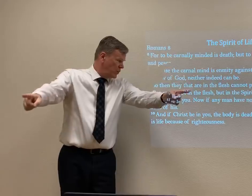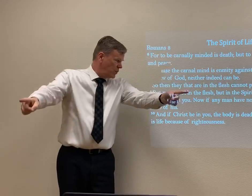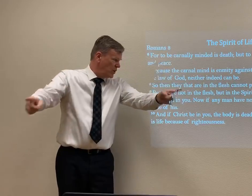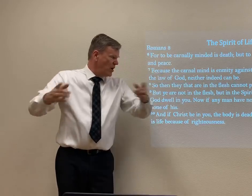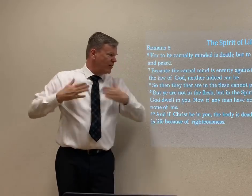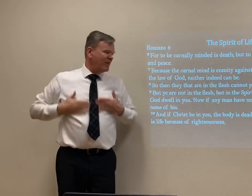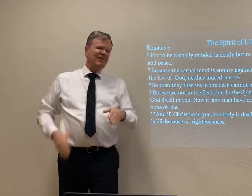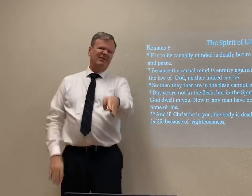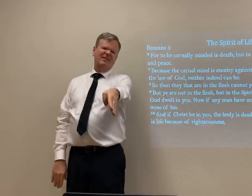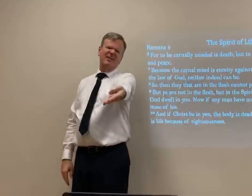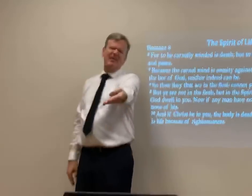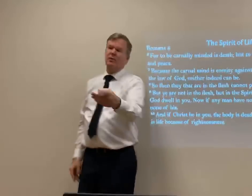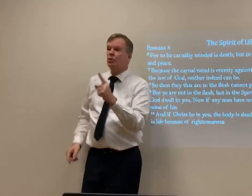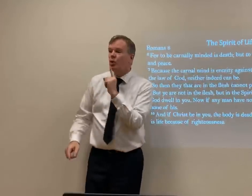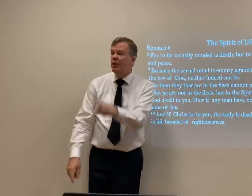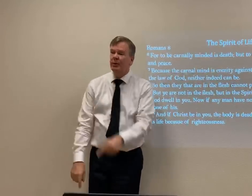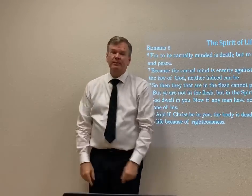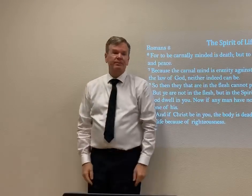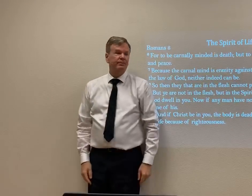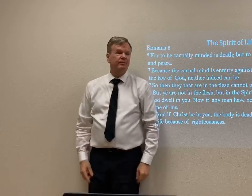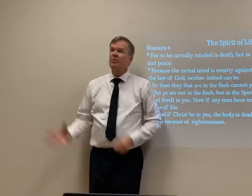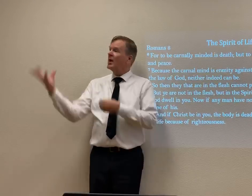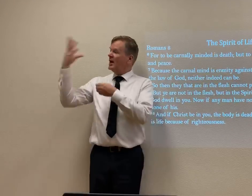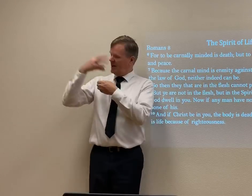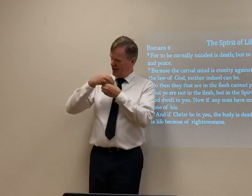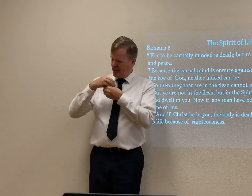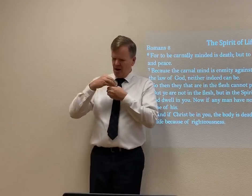you, the body is dead.